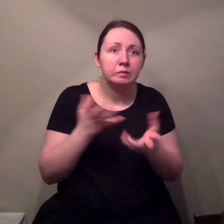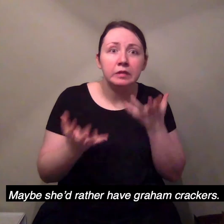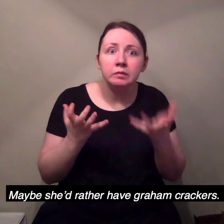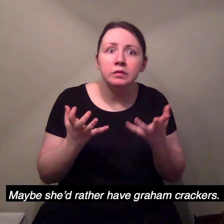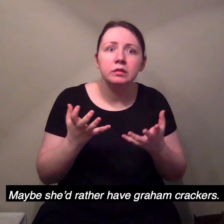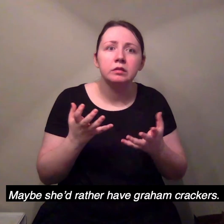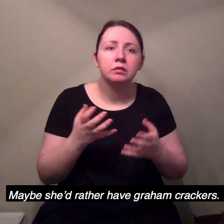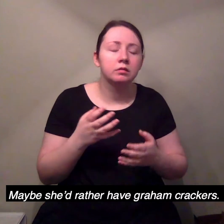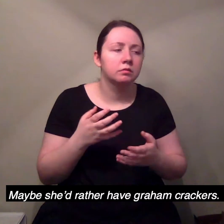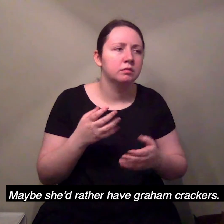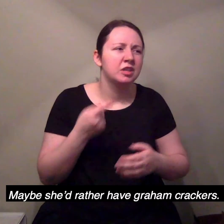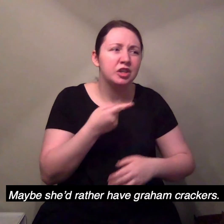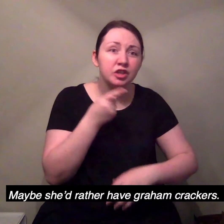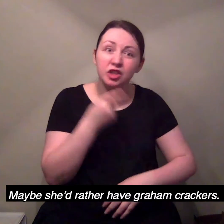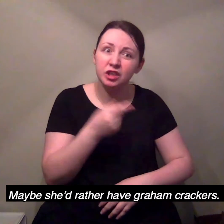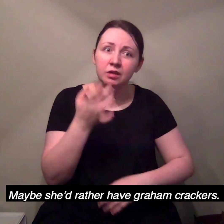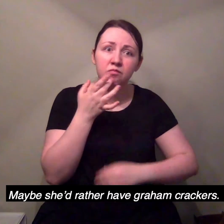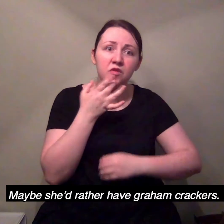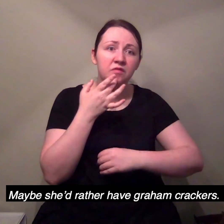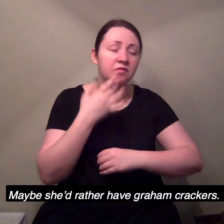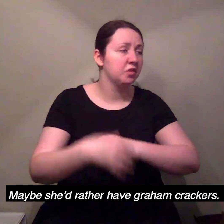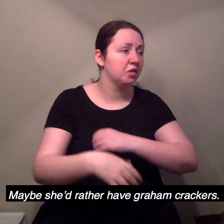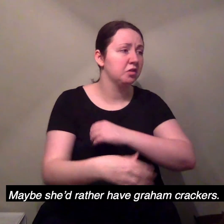Maybe she'd rather have graham crackers."